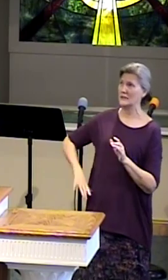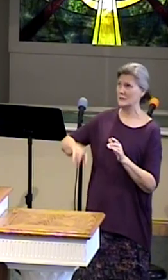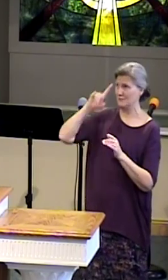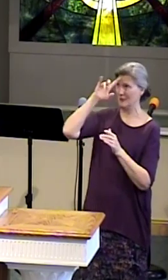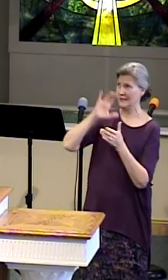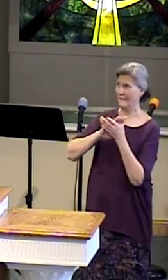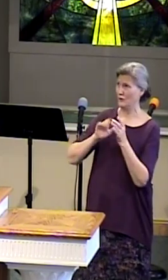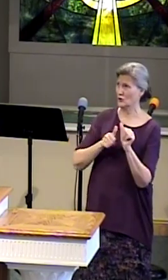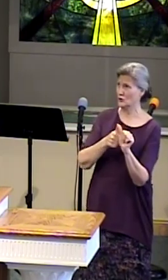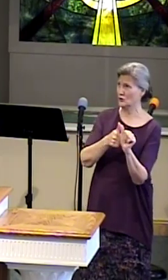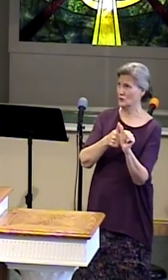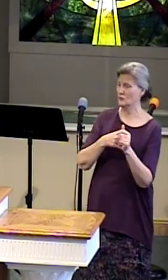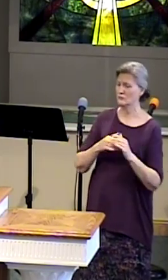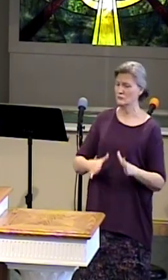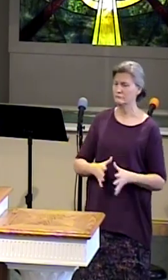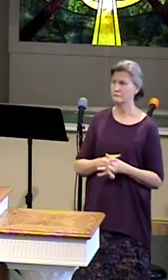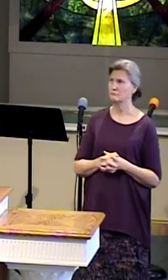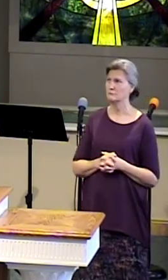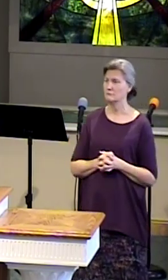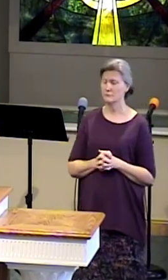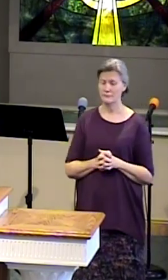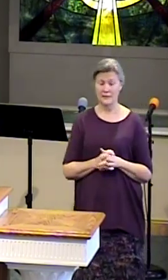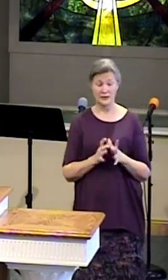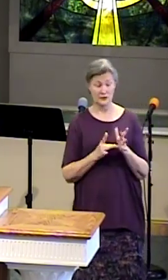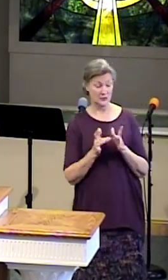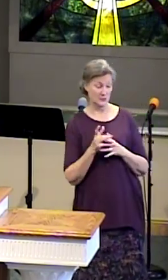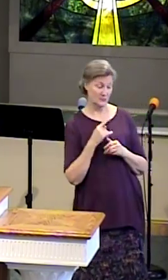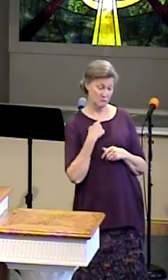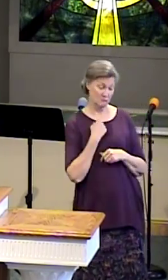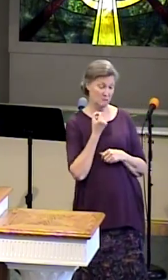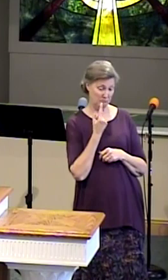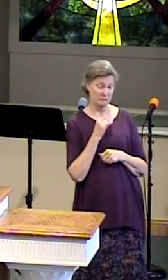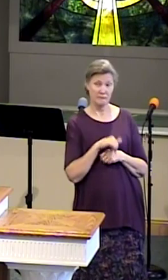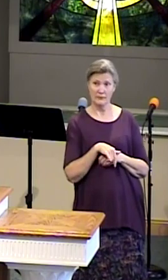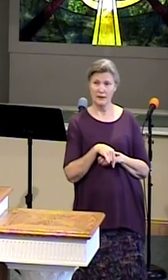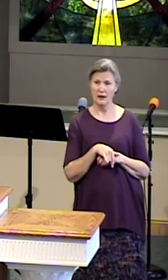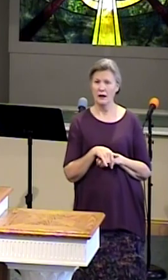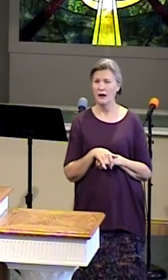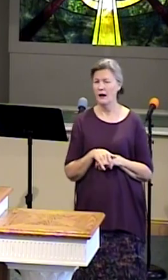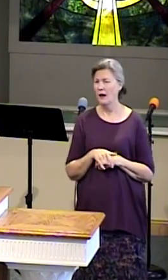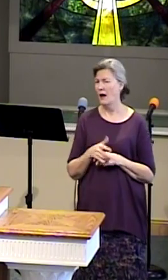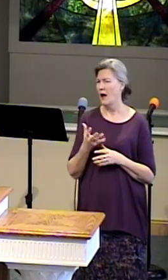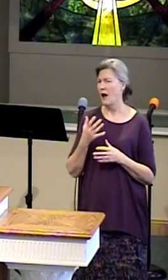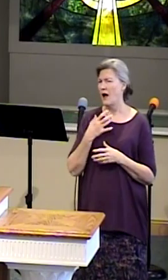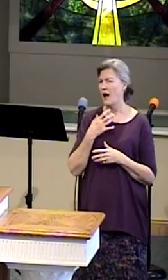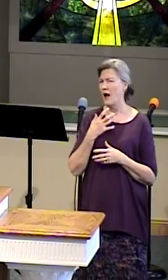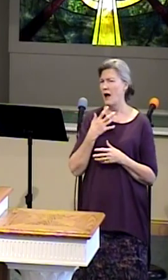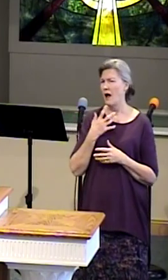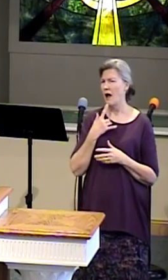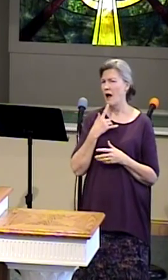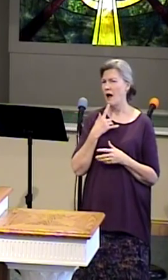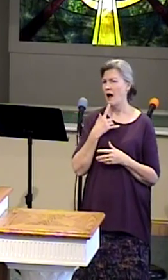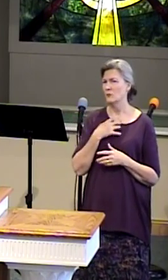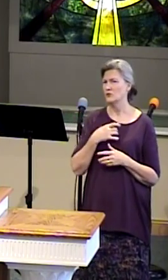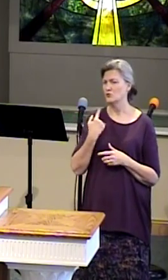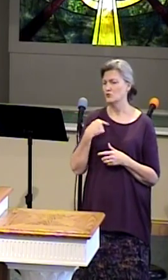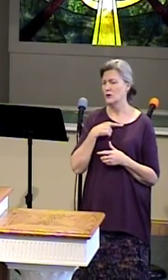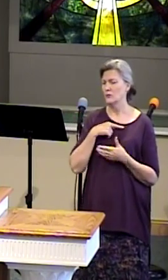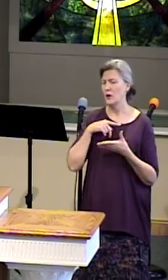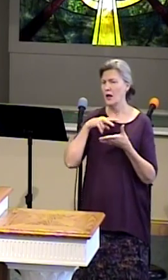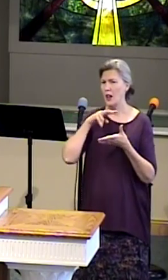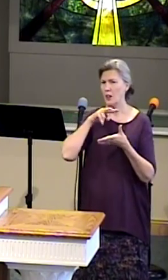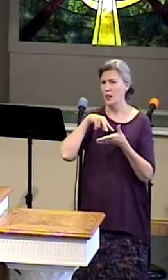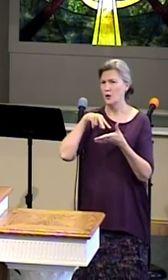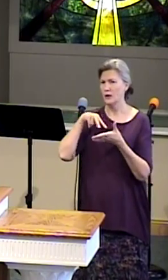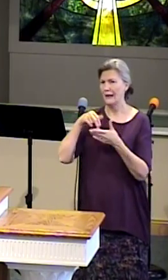God said, I got it. I wish we would look at every scripture in the Word of God and say, why not?